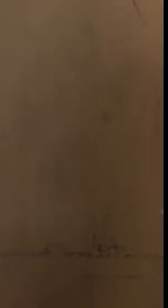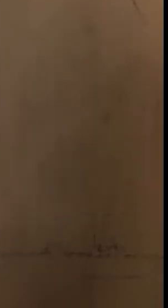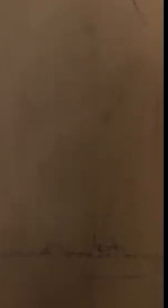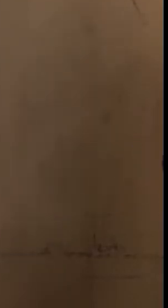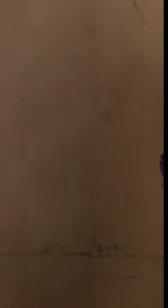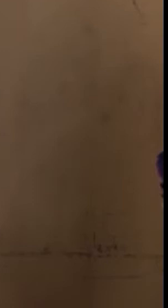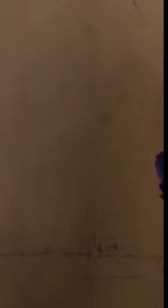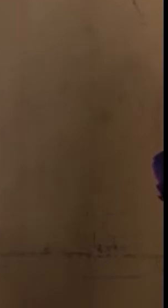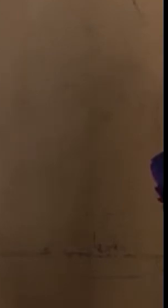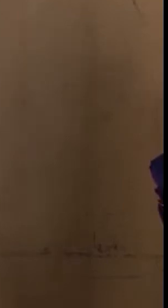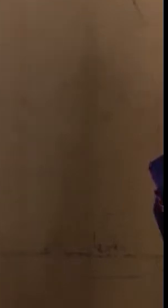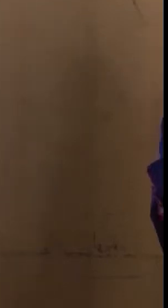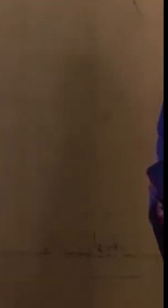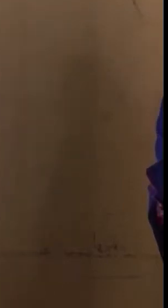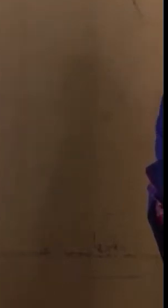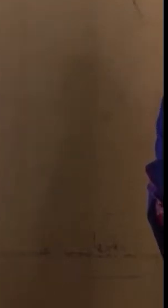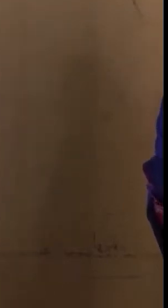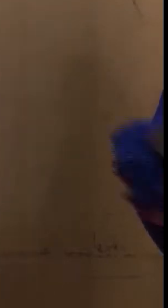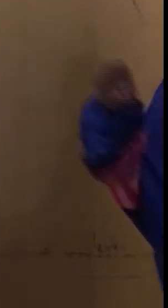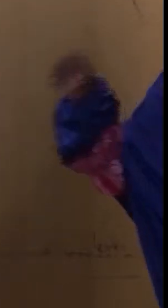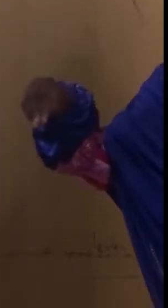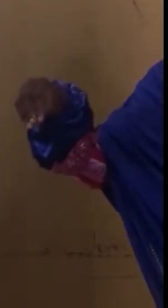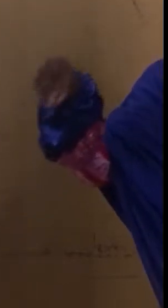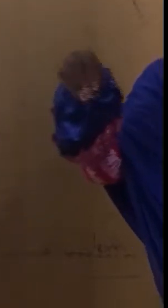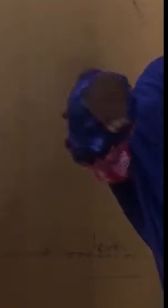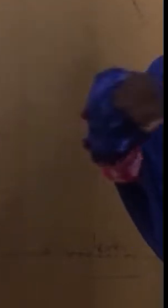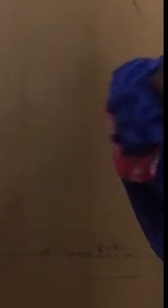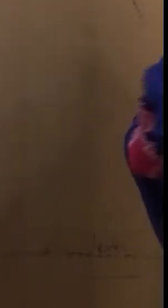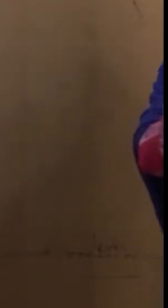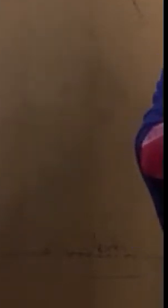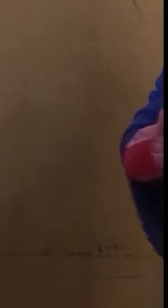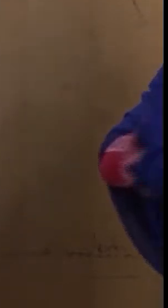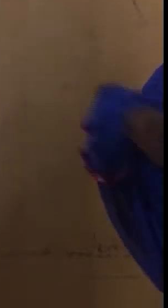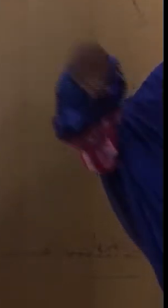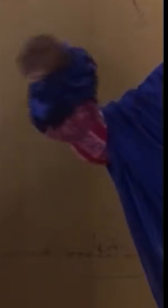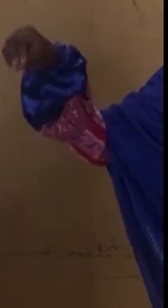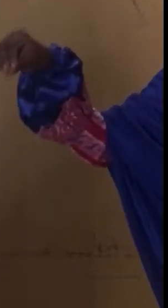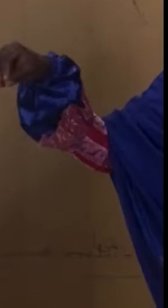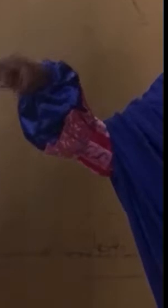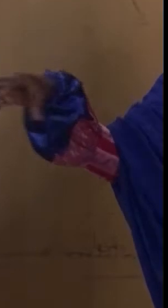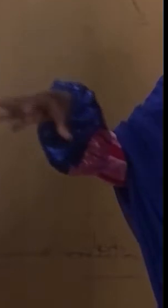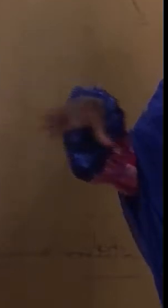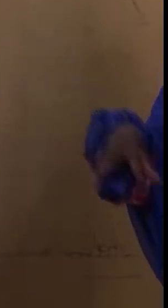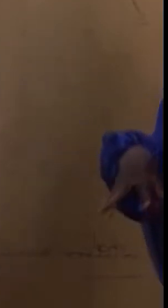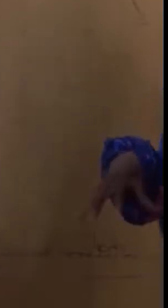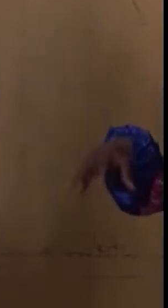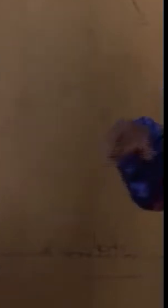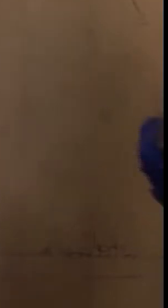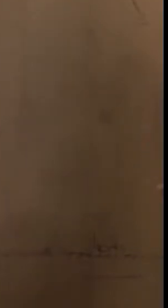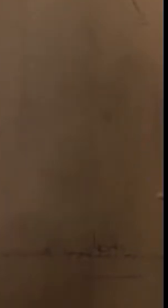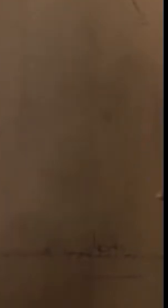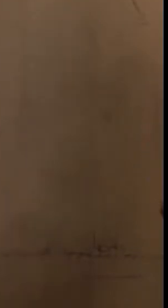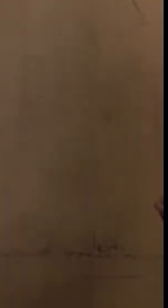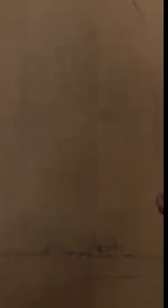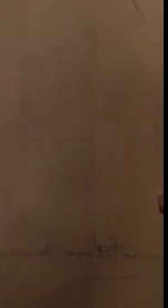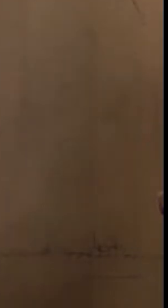Less land is taken out of production because we only fix the pipes just in between, and it takes a little land